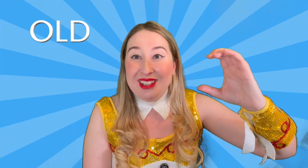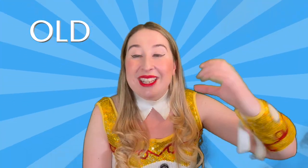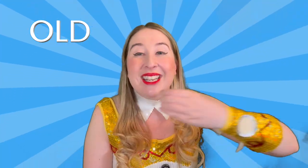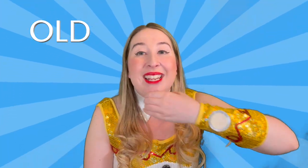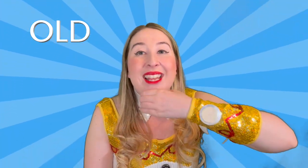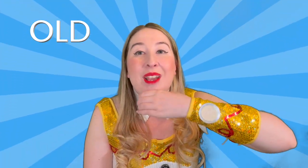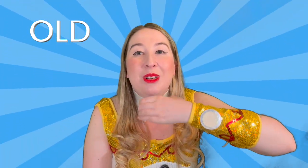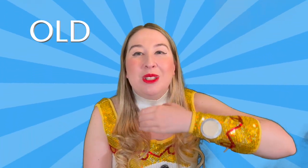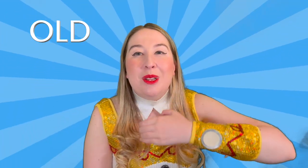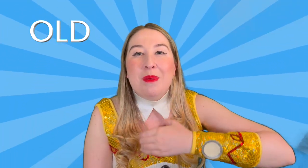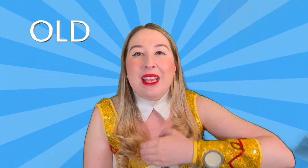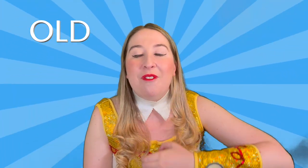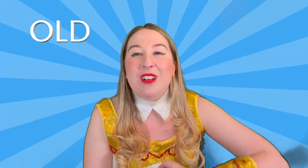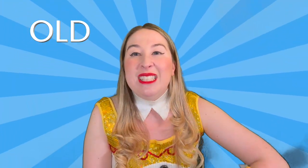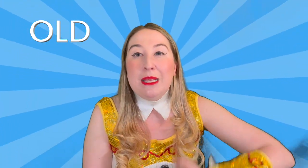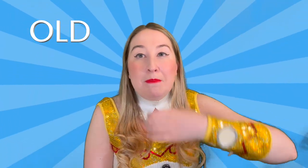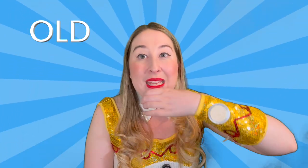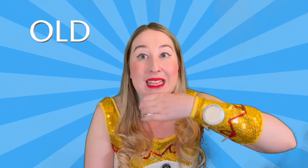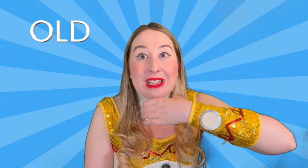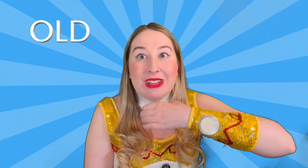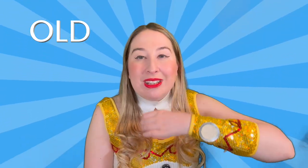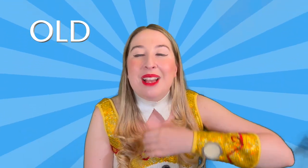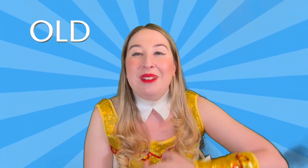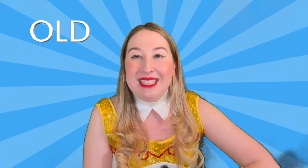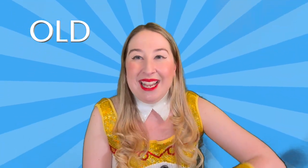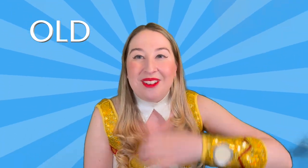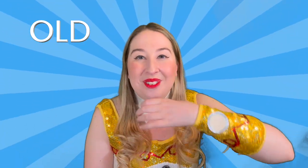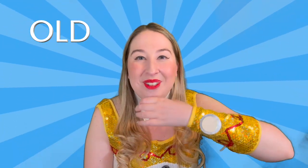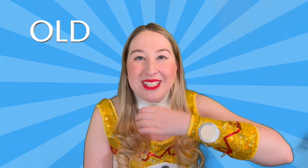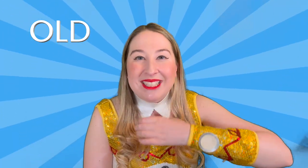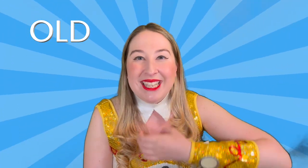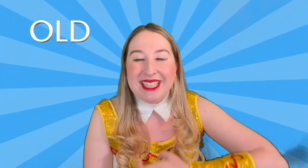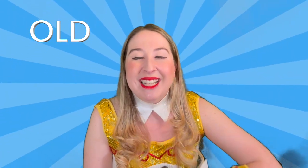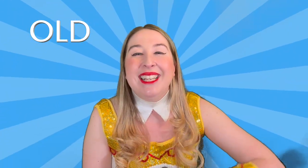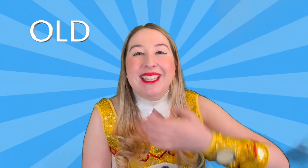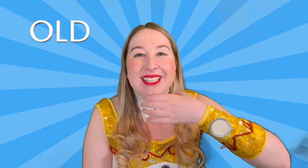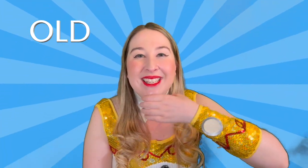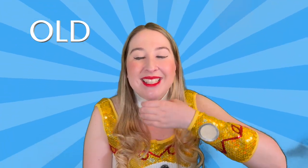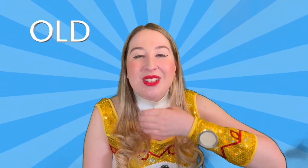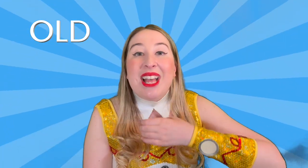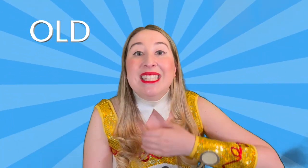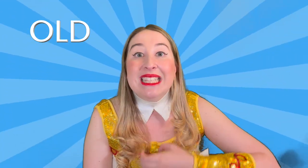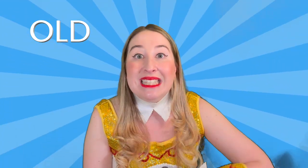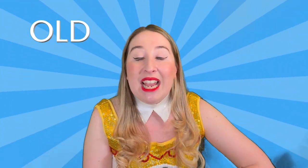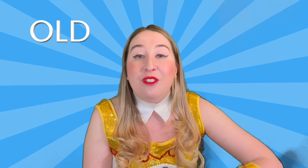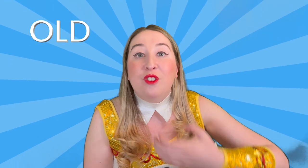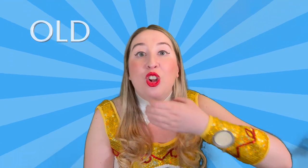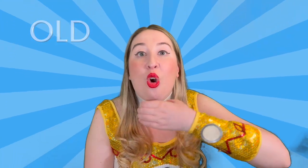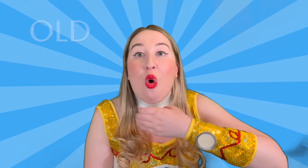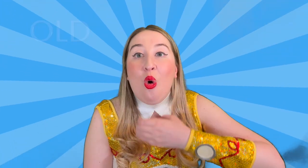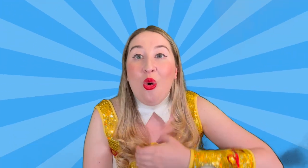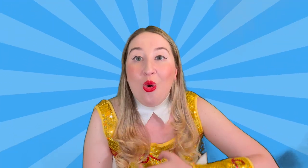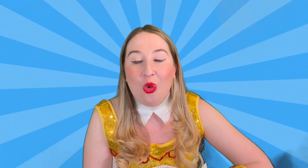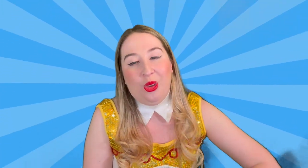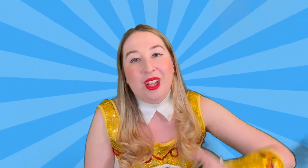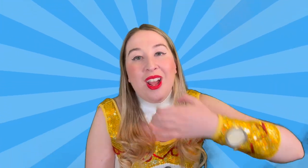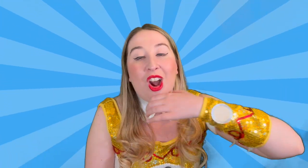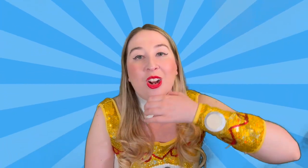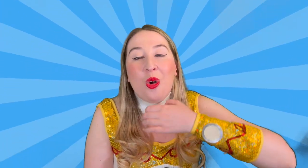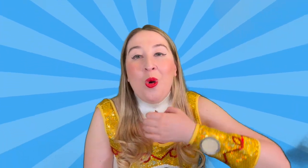good. And we're just going to make a fuzzy beard coming down from our chin. Good. So that's the sign for old, our